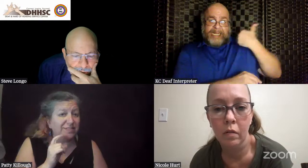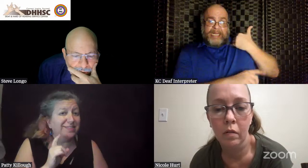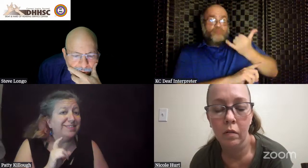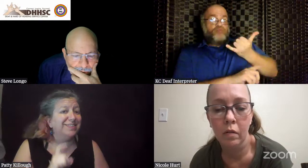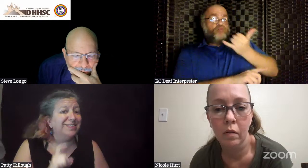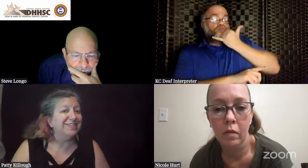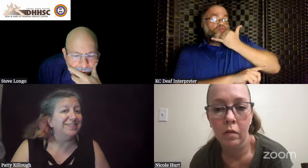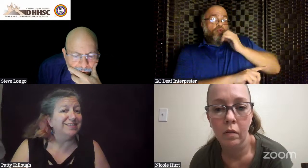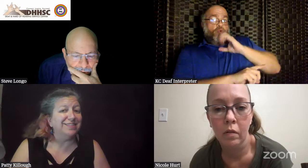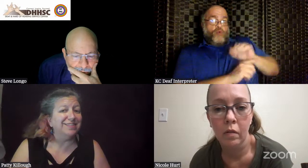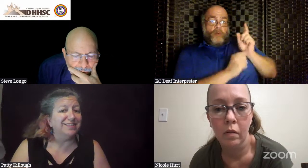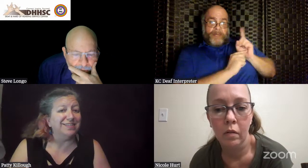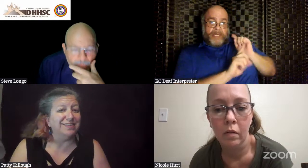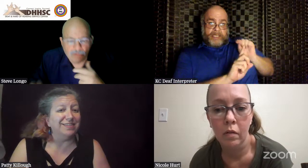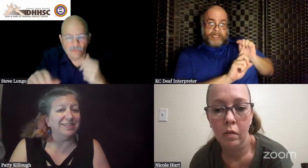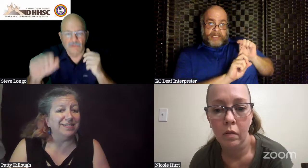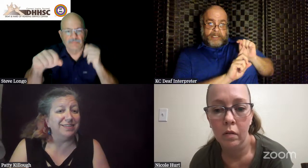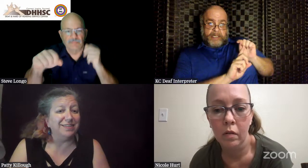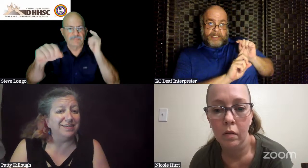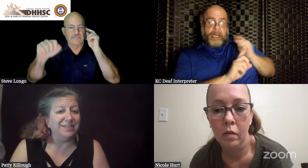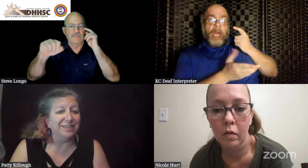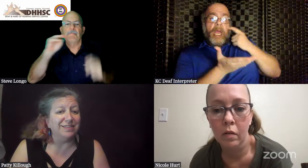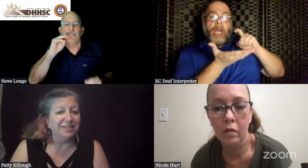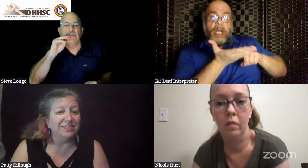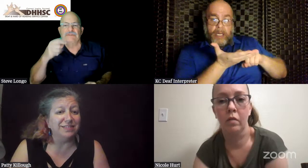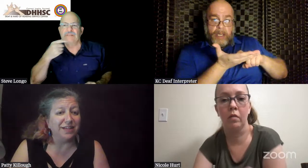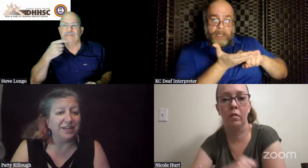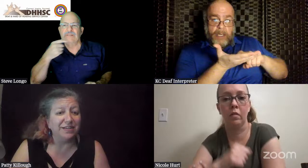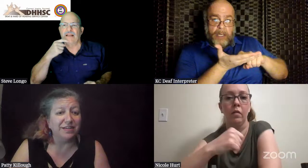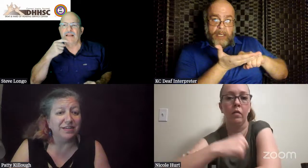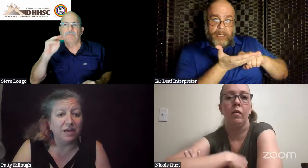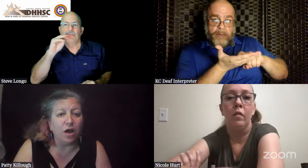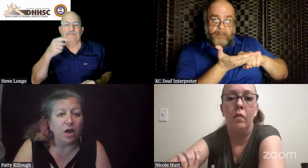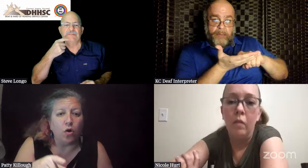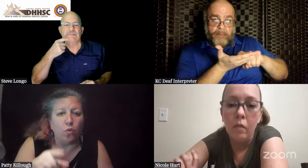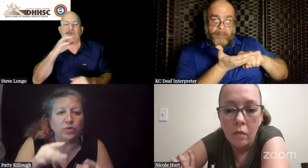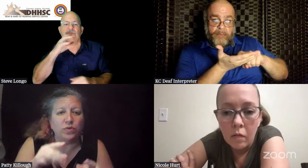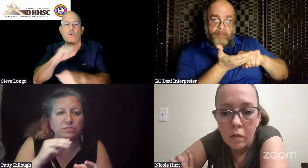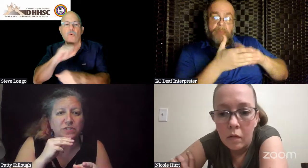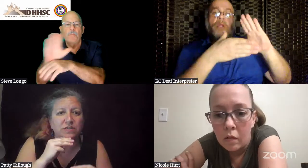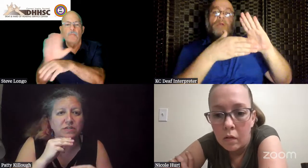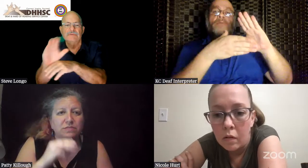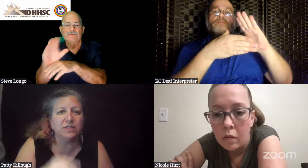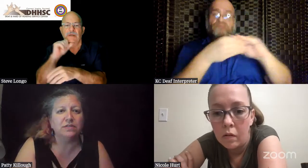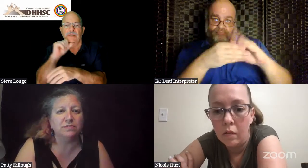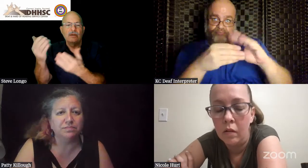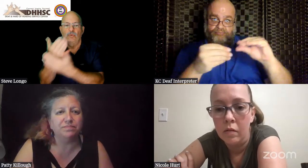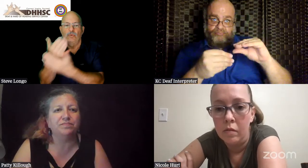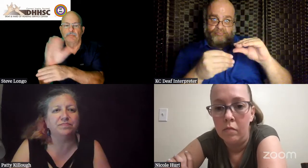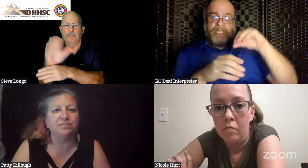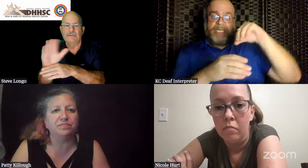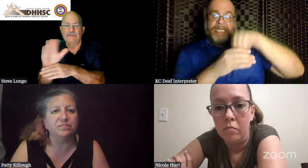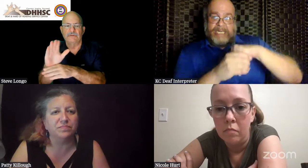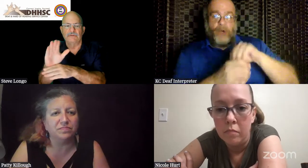clarify what information needs to be added. The old business.